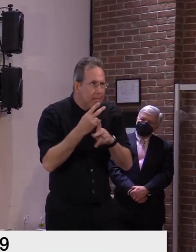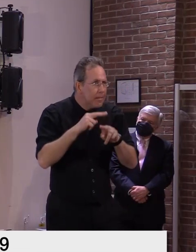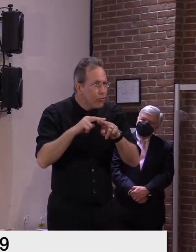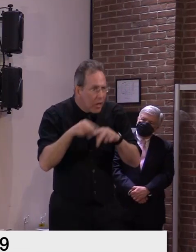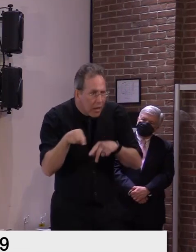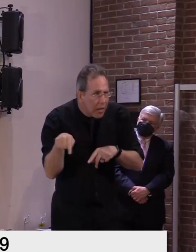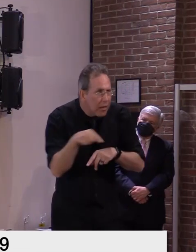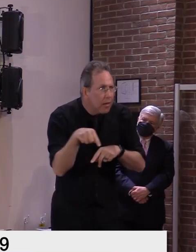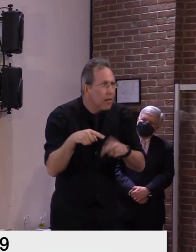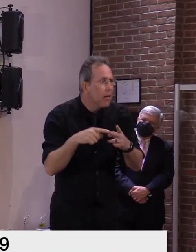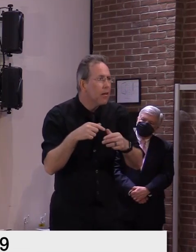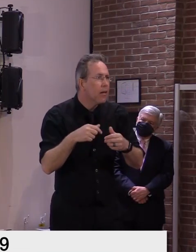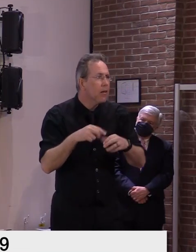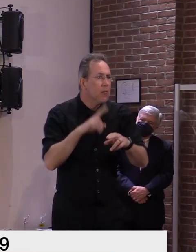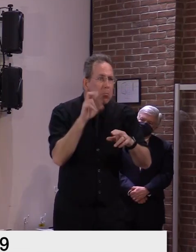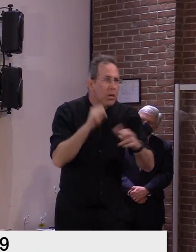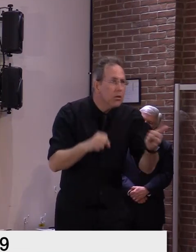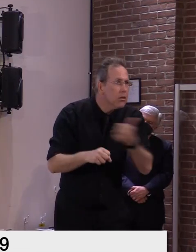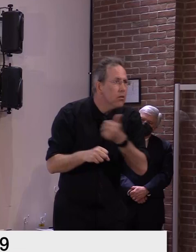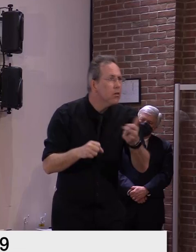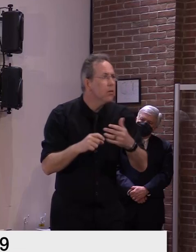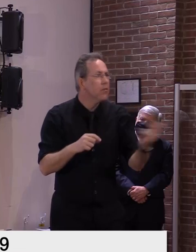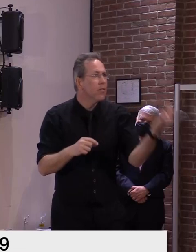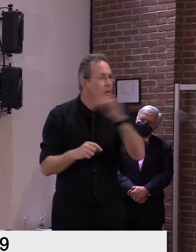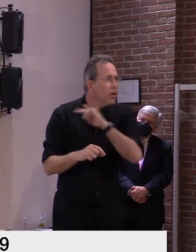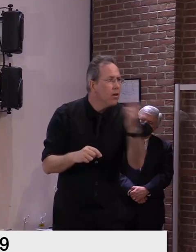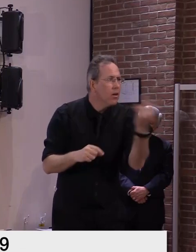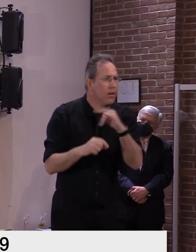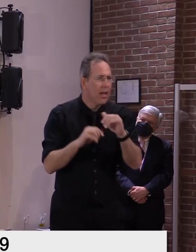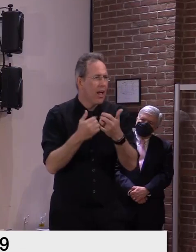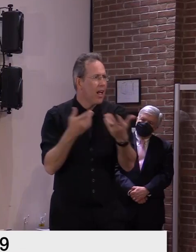the infrastructure package that President Biden is considering.